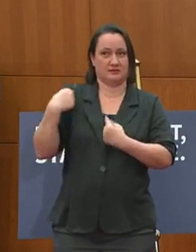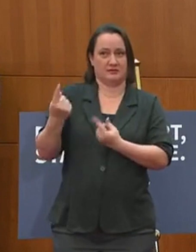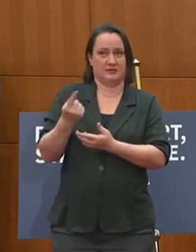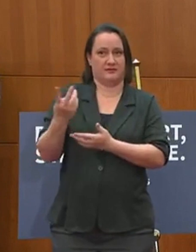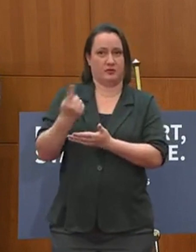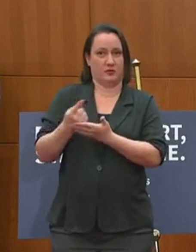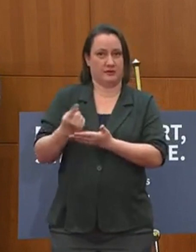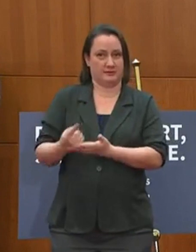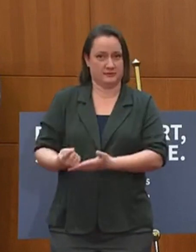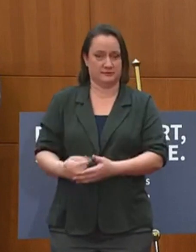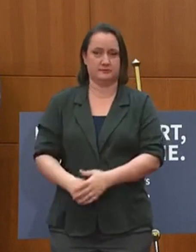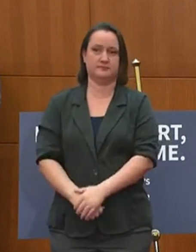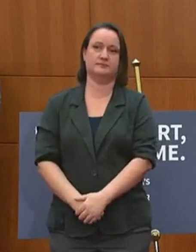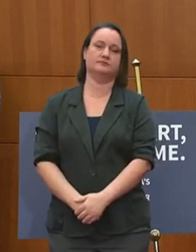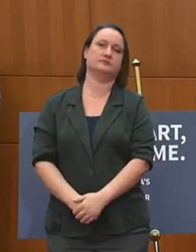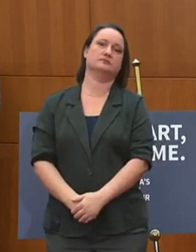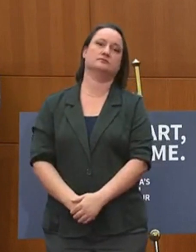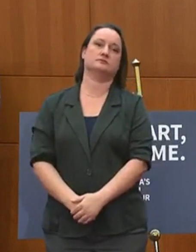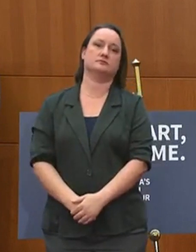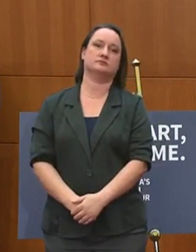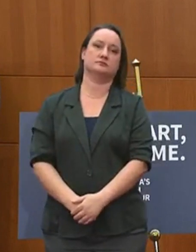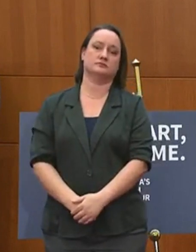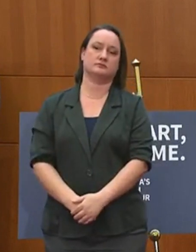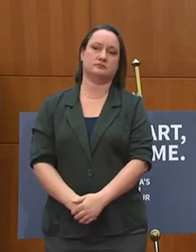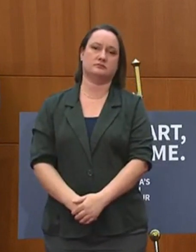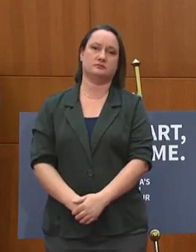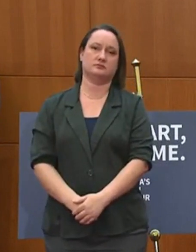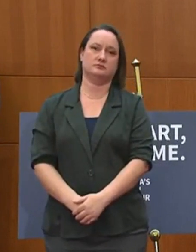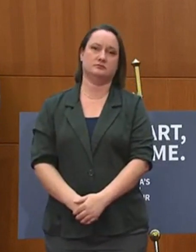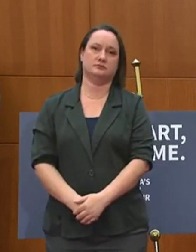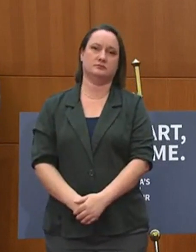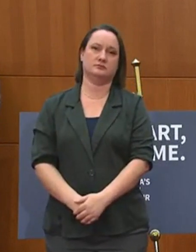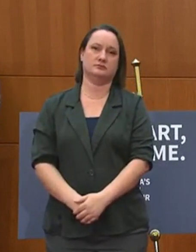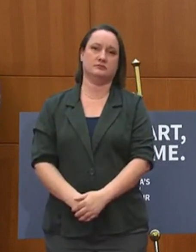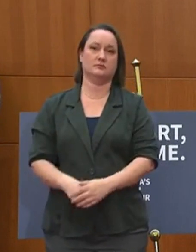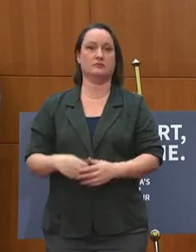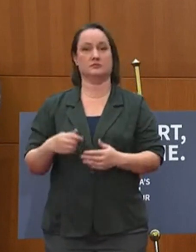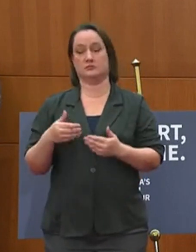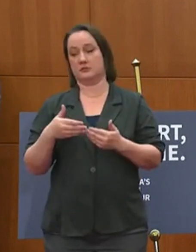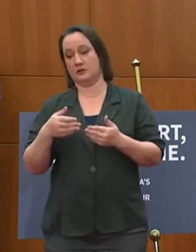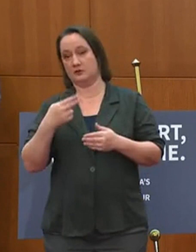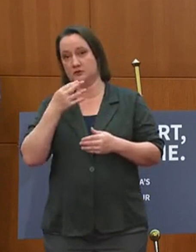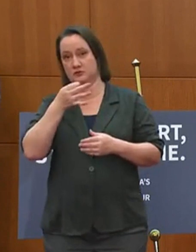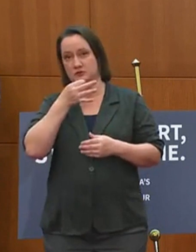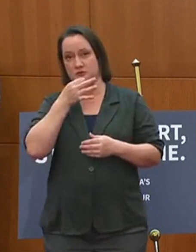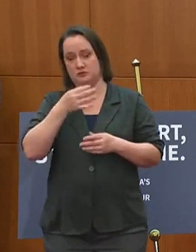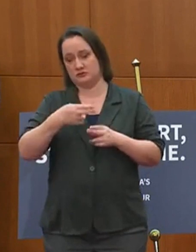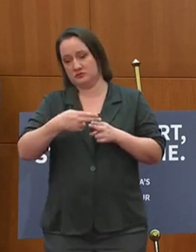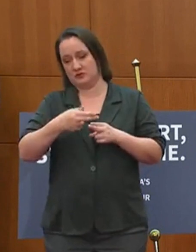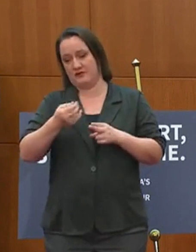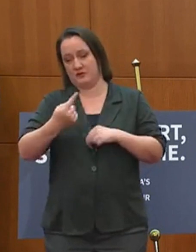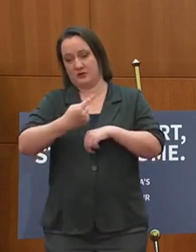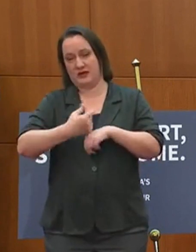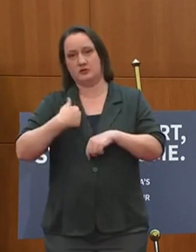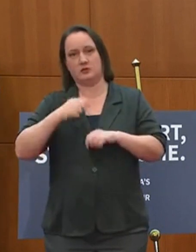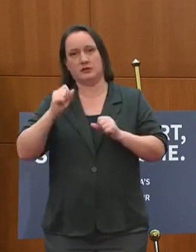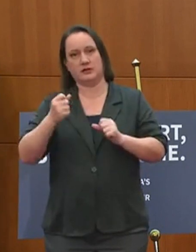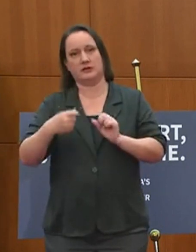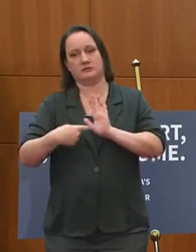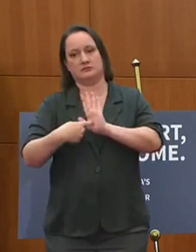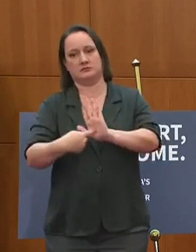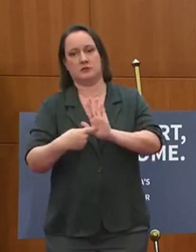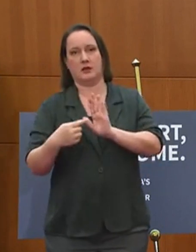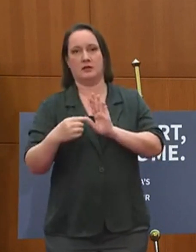weeks. And we will, in just a few days, be able, I think, to present a model that